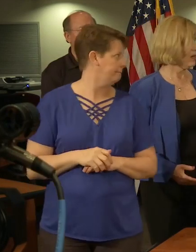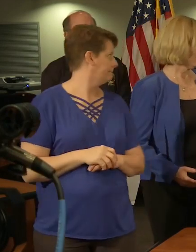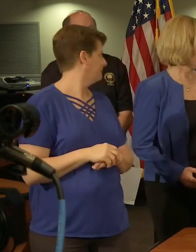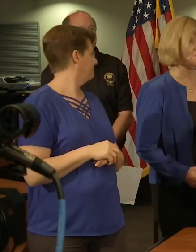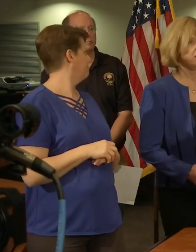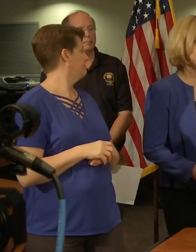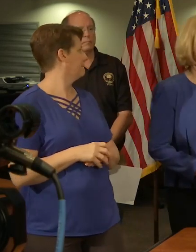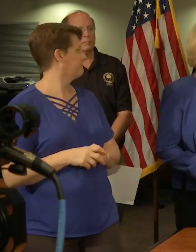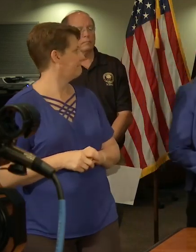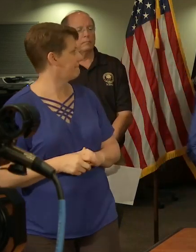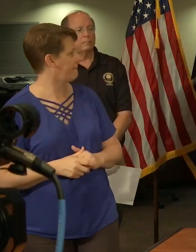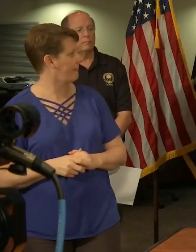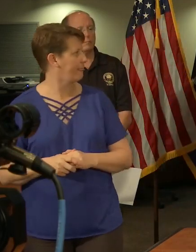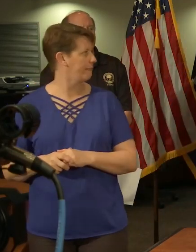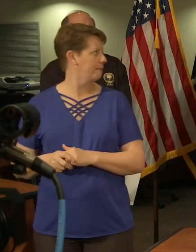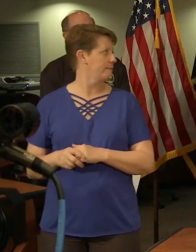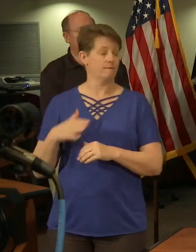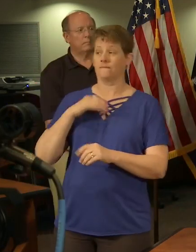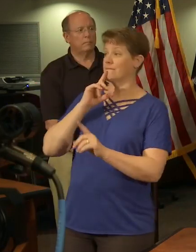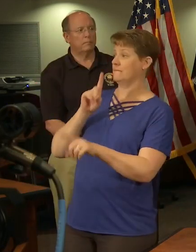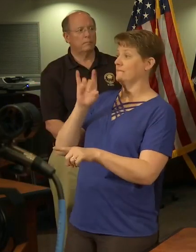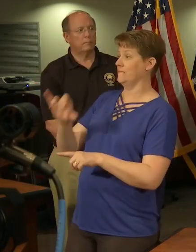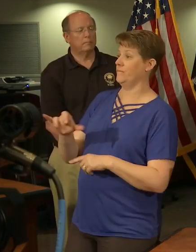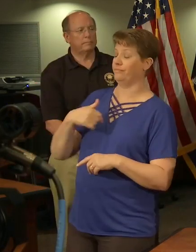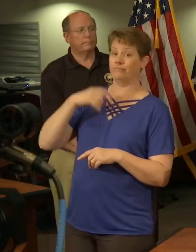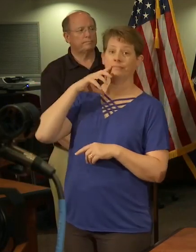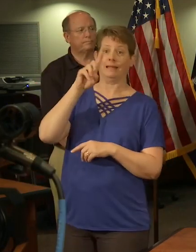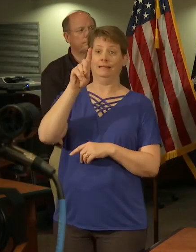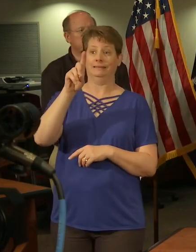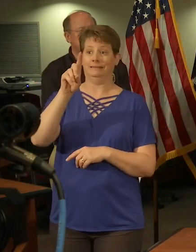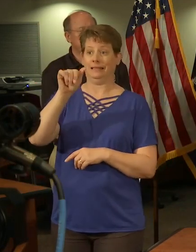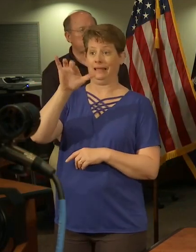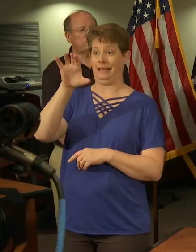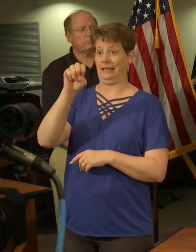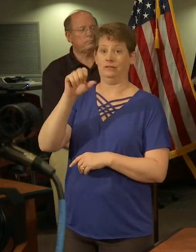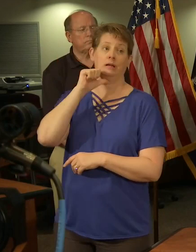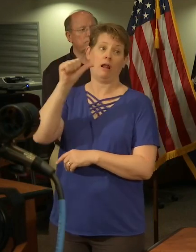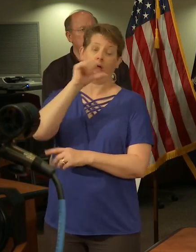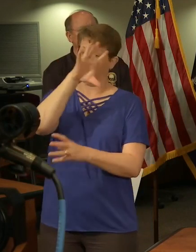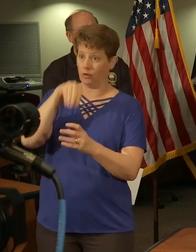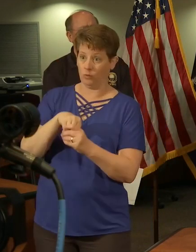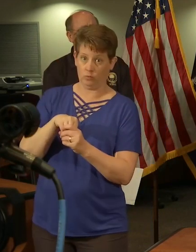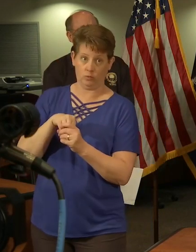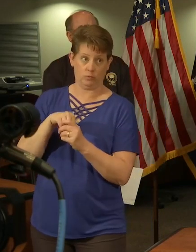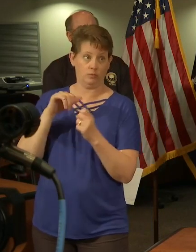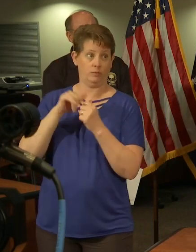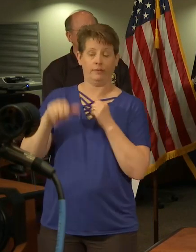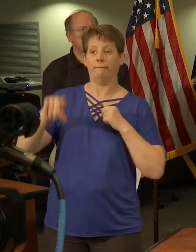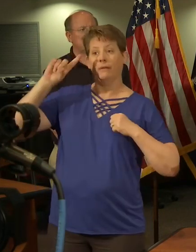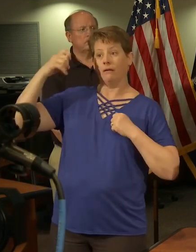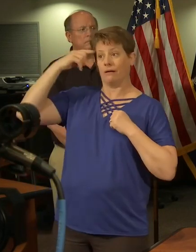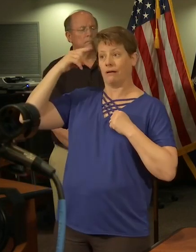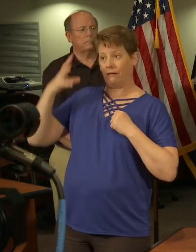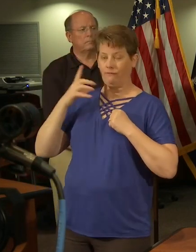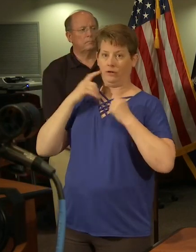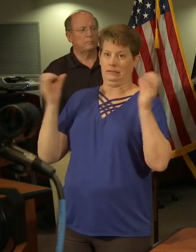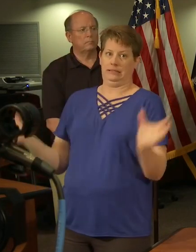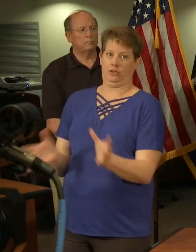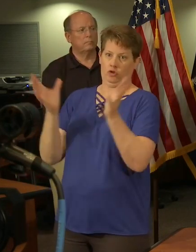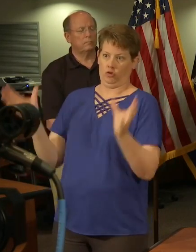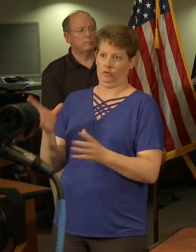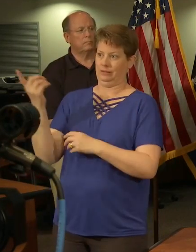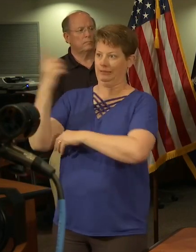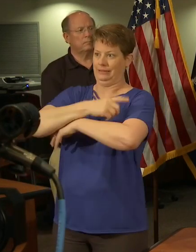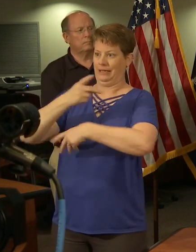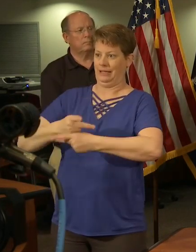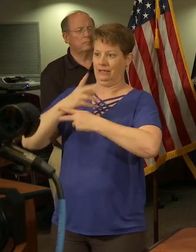daycares. I'll answer that. I think daycares are not included, but the governor has encouraged